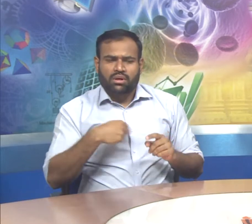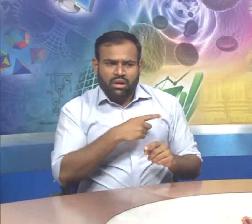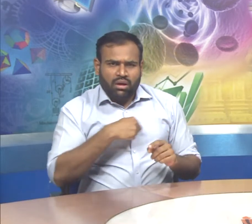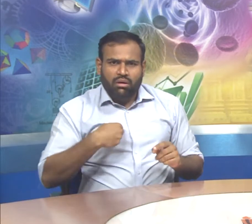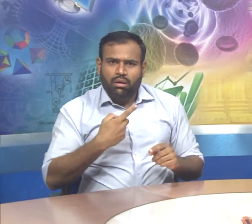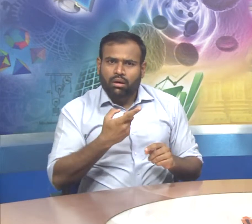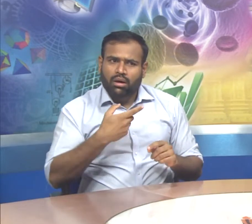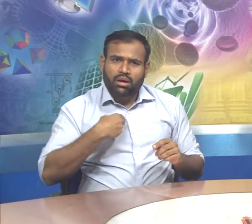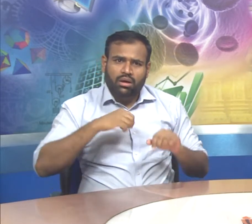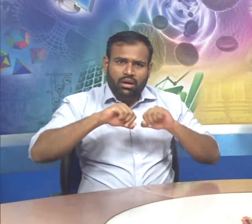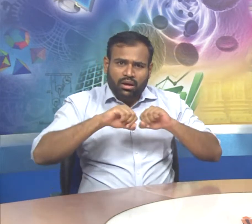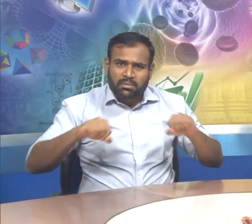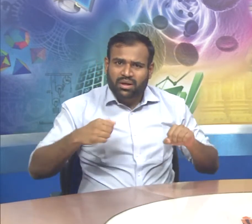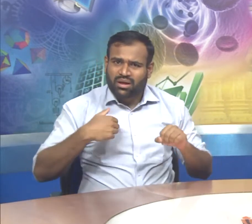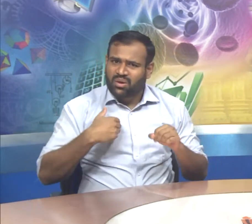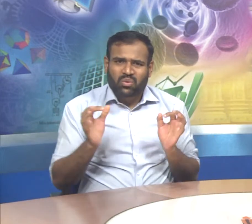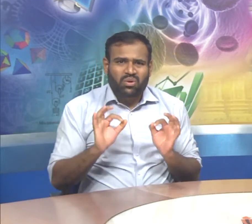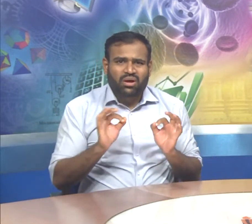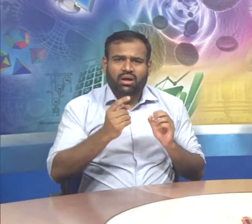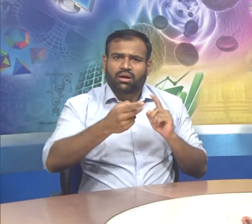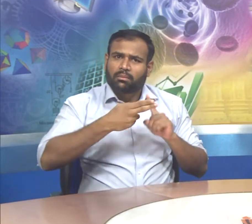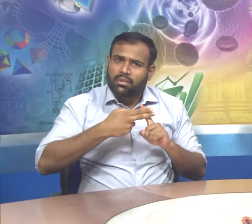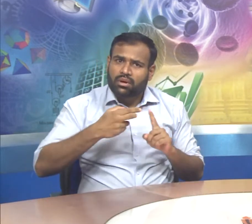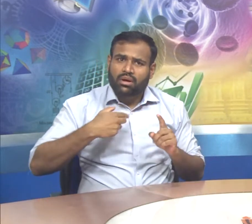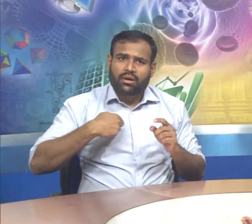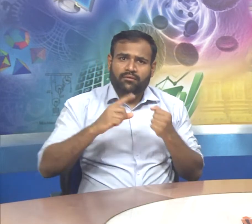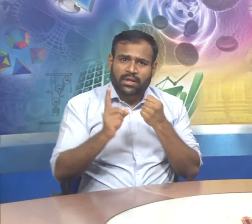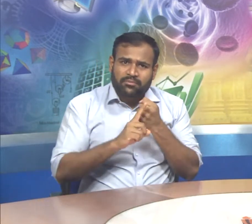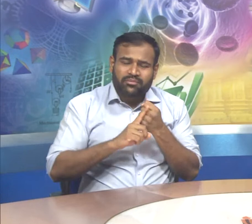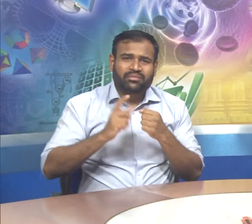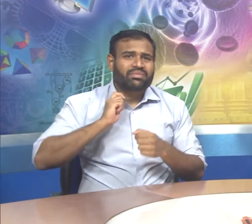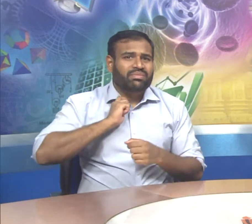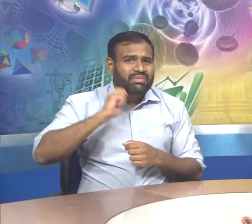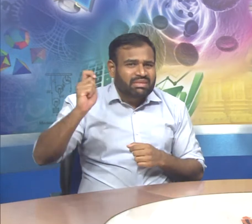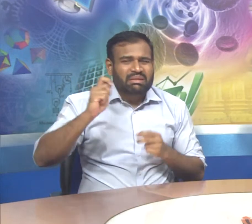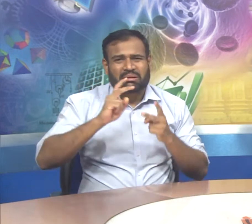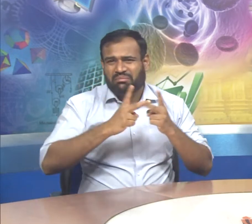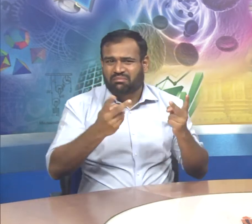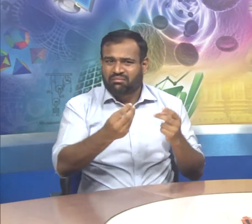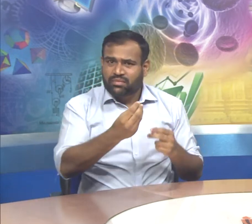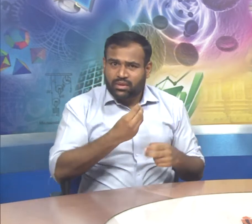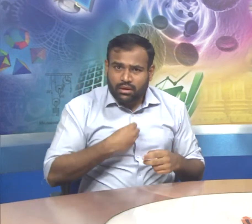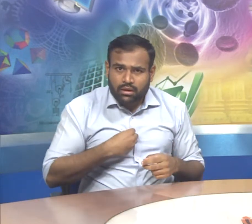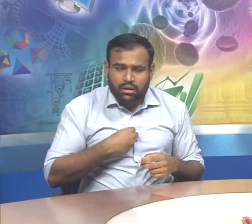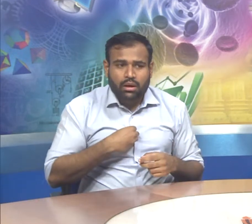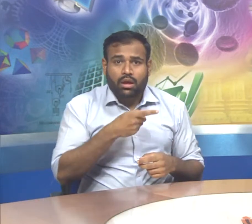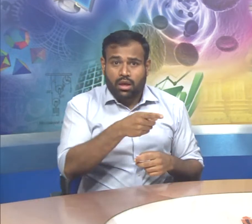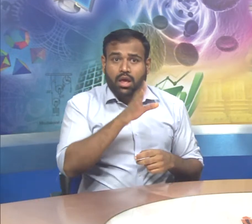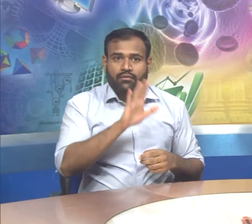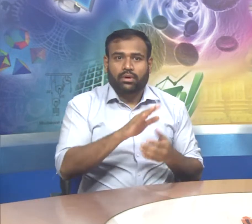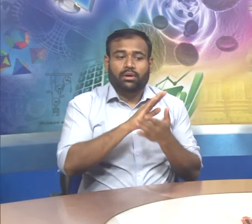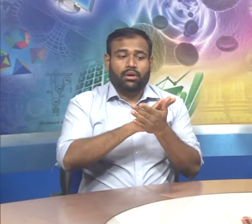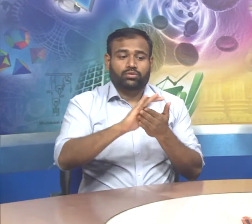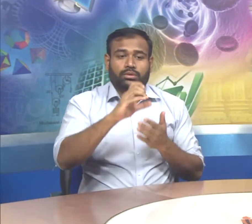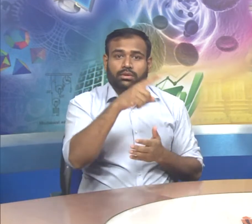In this situation, also appeals can be made as a matter of right